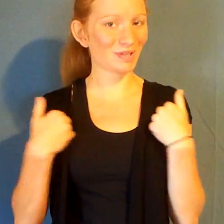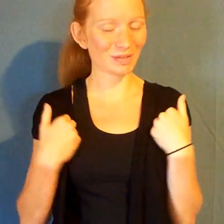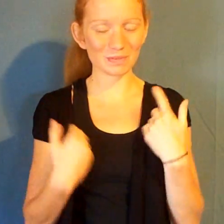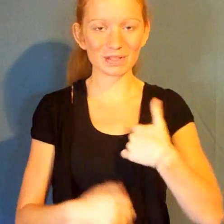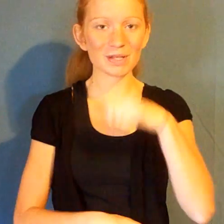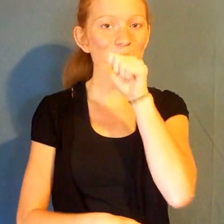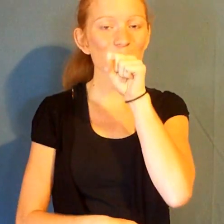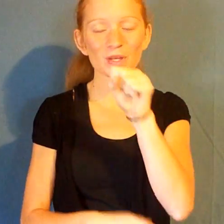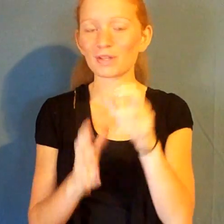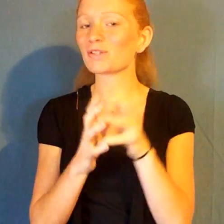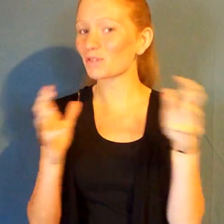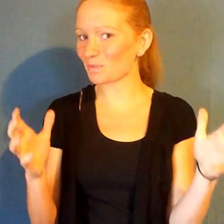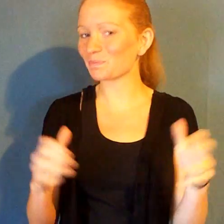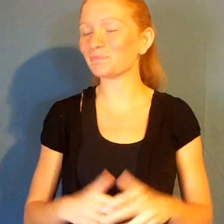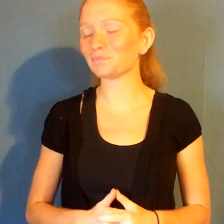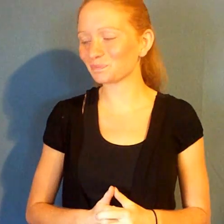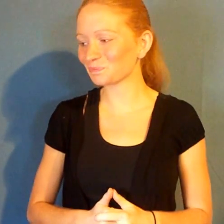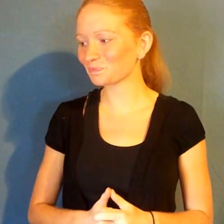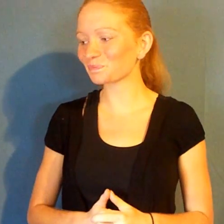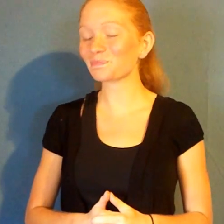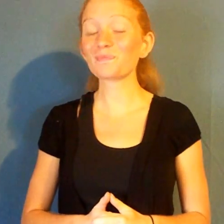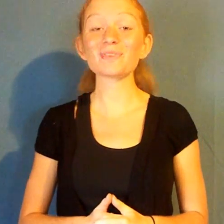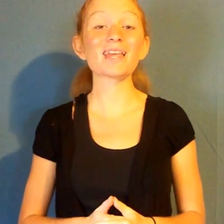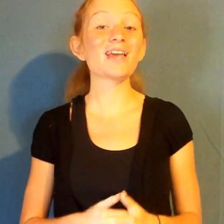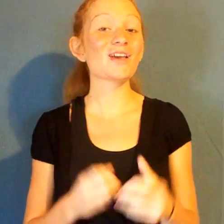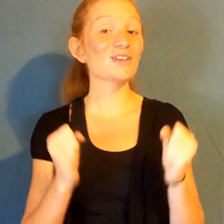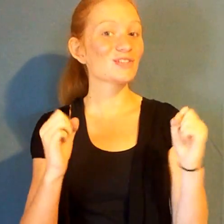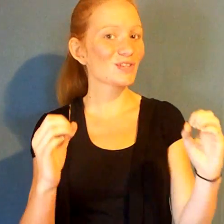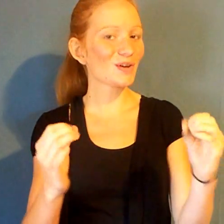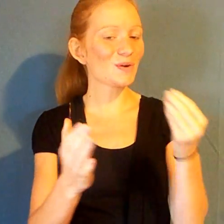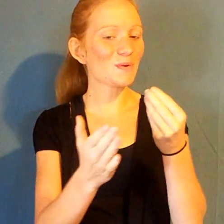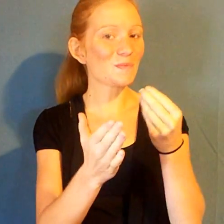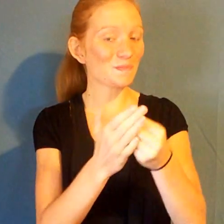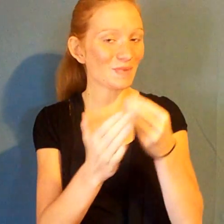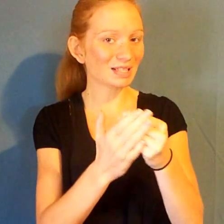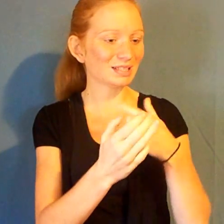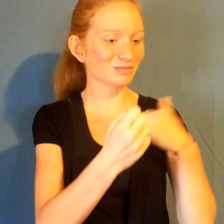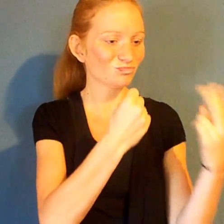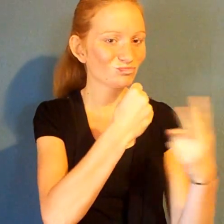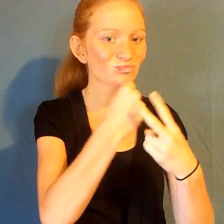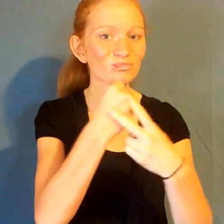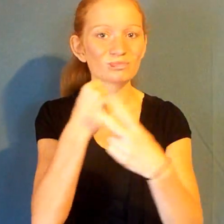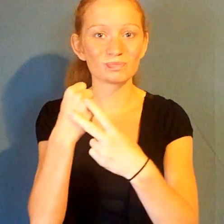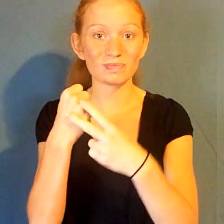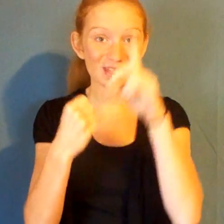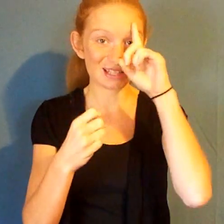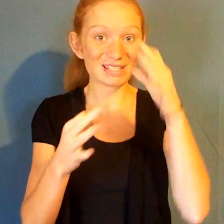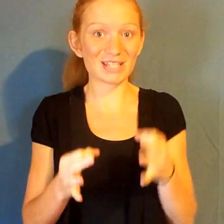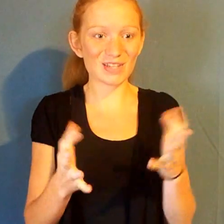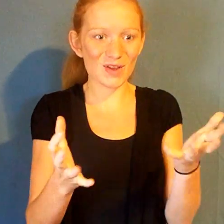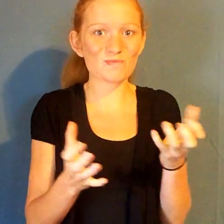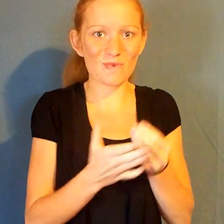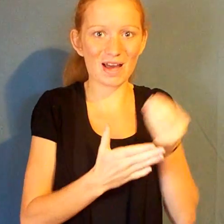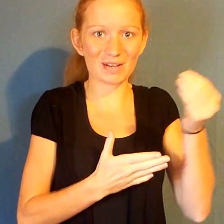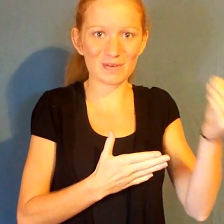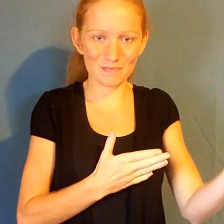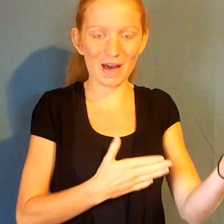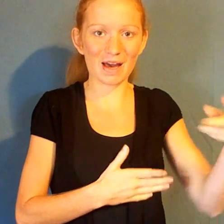pugs. So I saved up some money thinking that I wanted to get a pug. I did all the research I thought necessary to get a healthy,